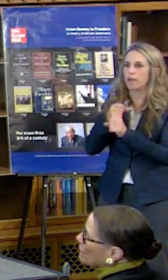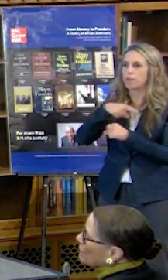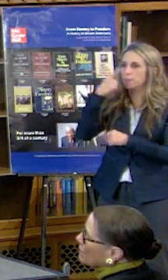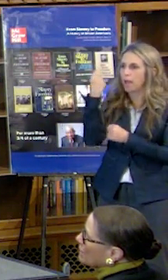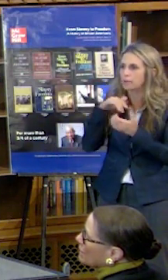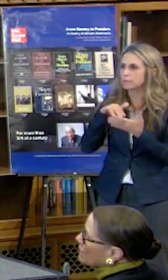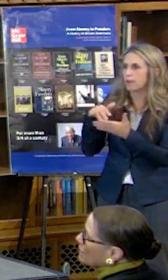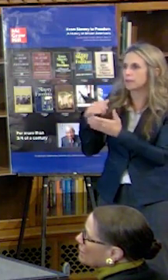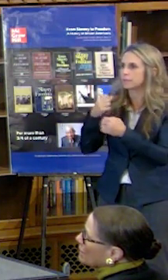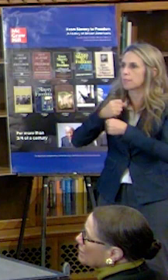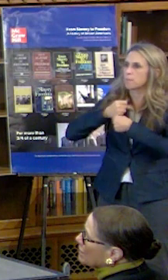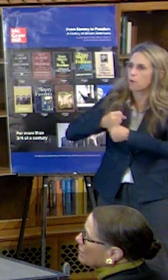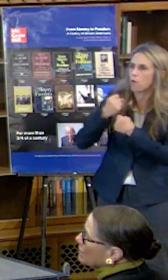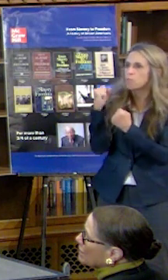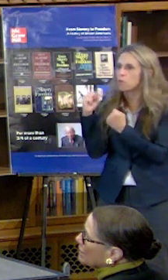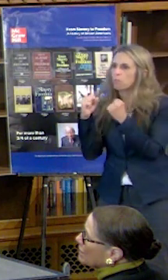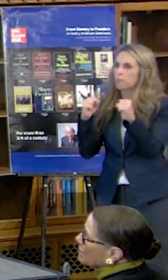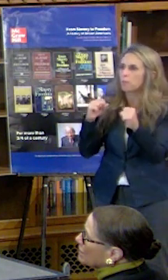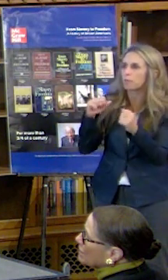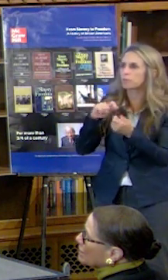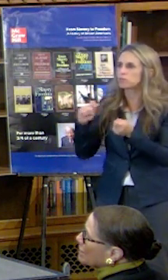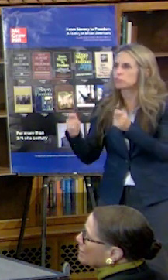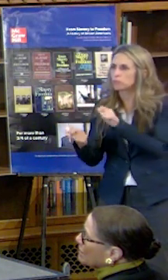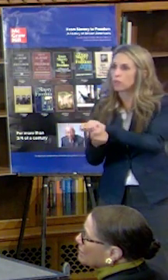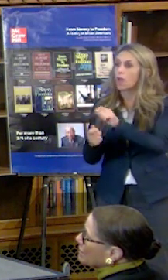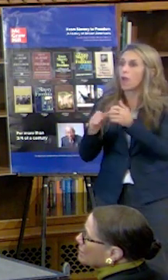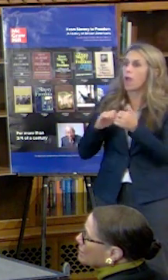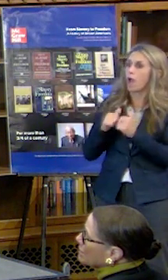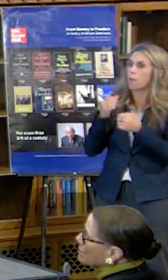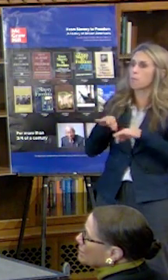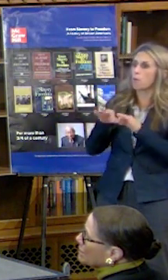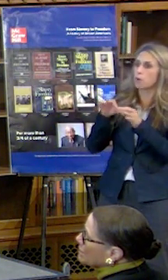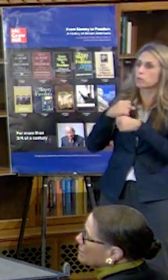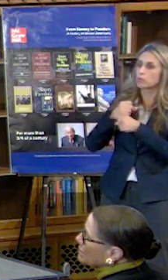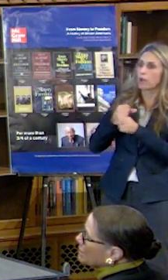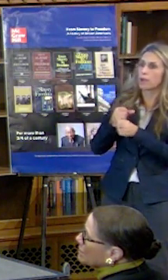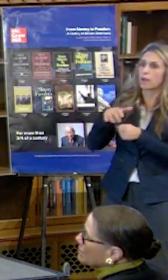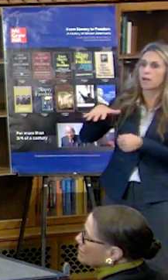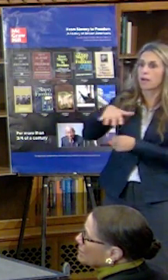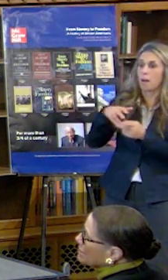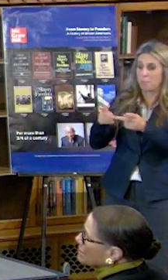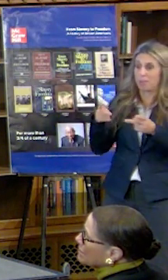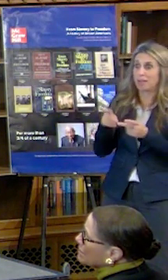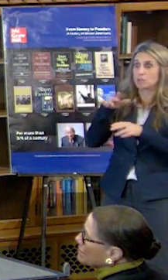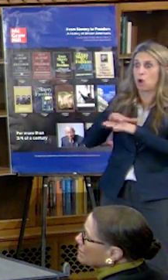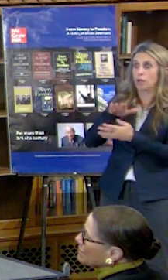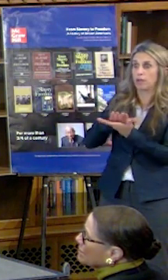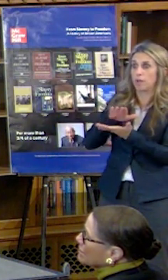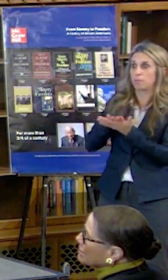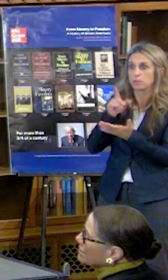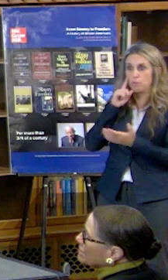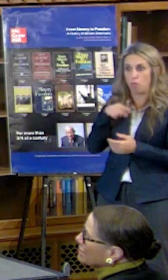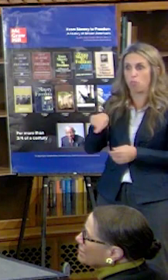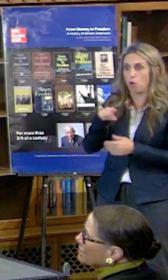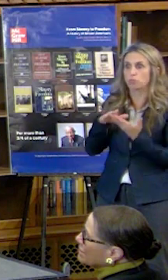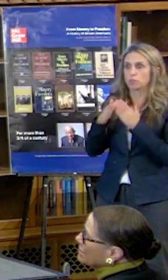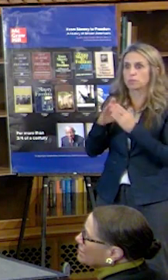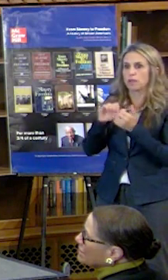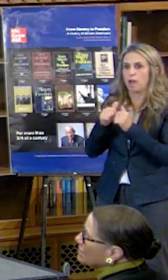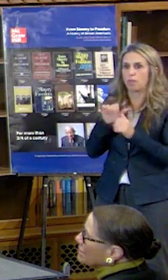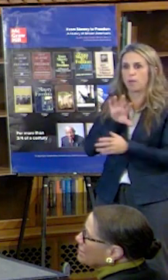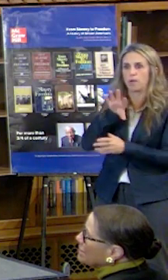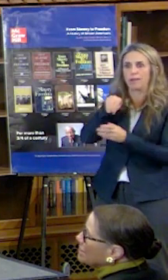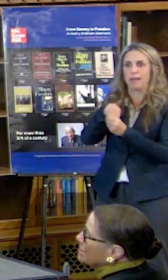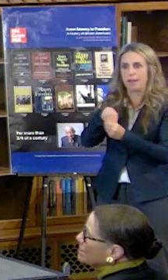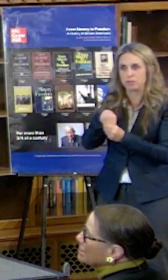movements and how important it was for them to create a space on these campuses for these communities and how they were engaged in